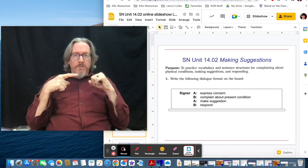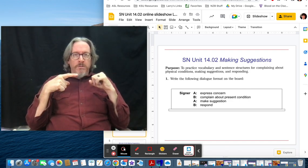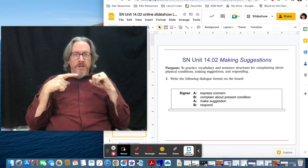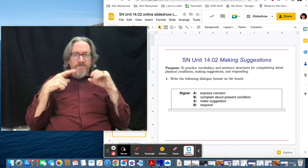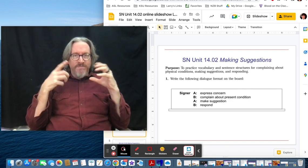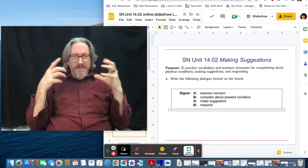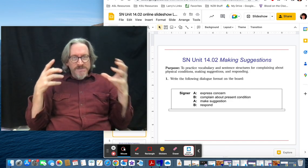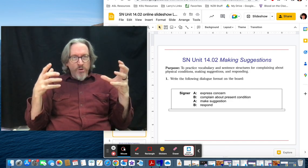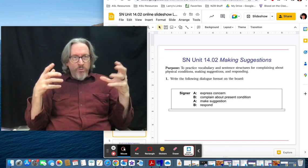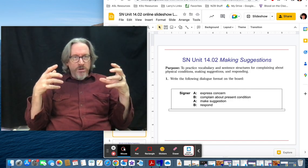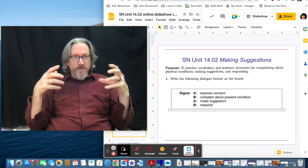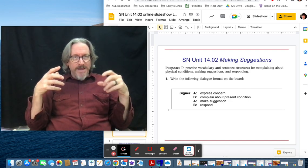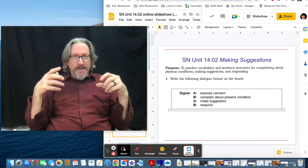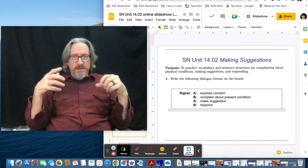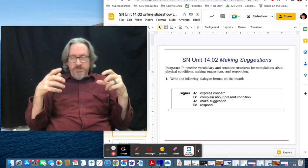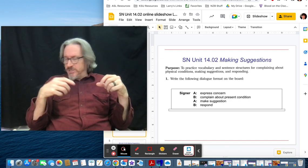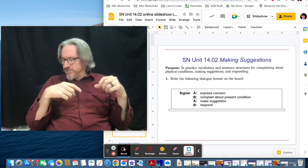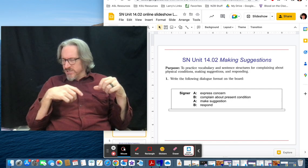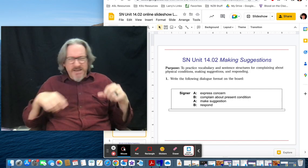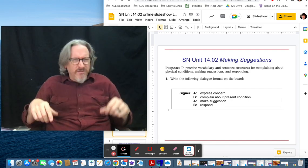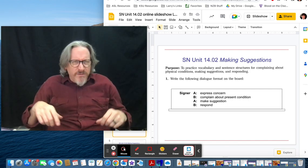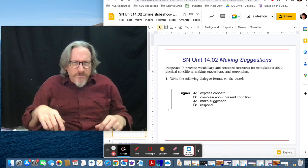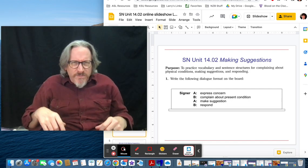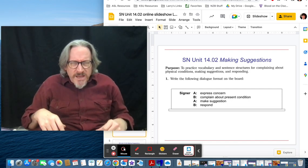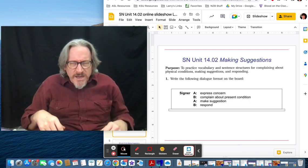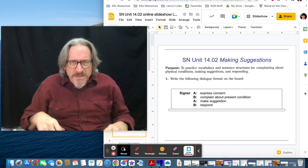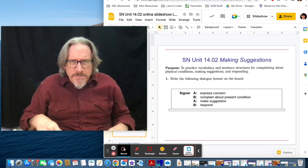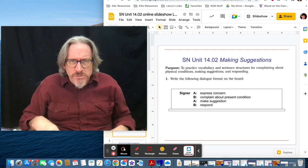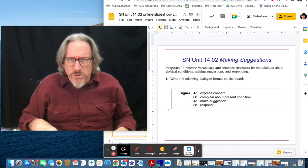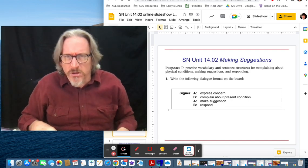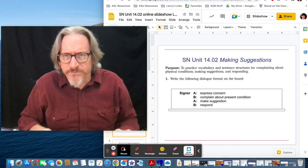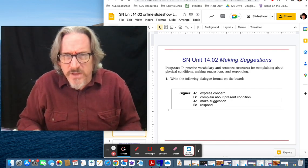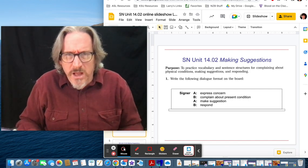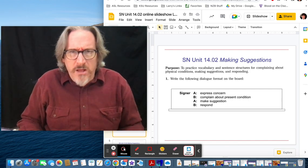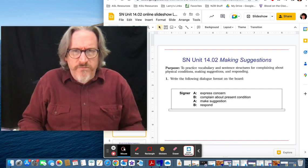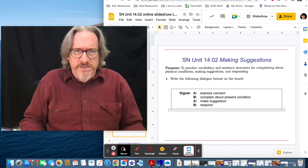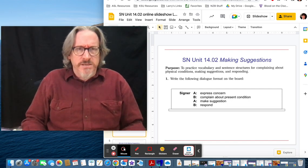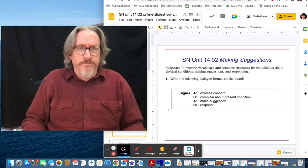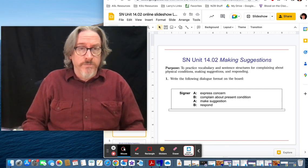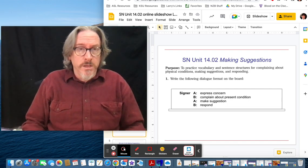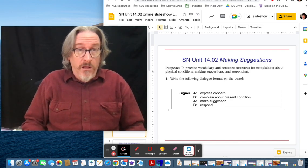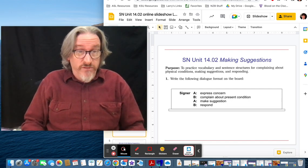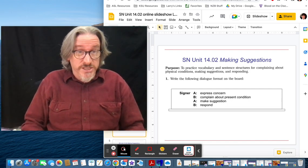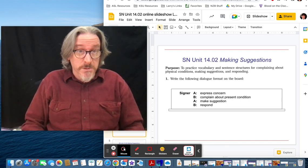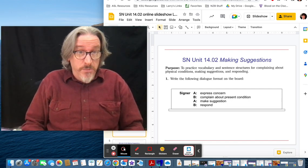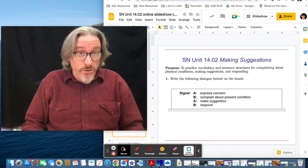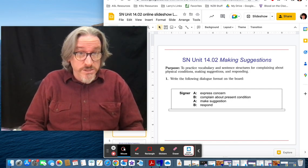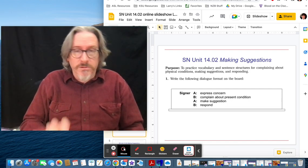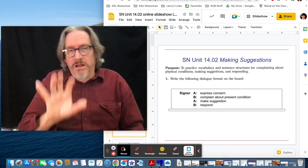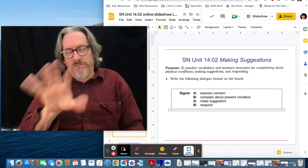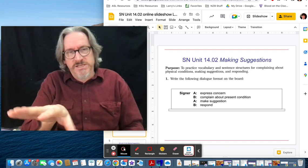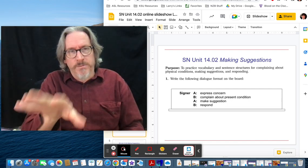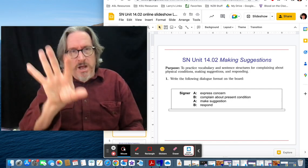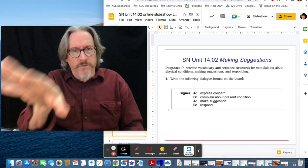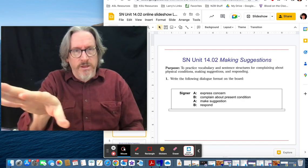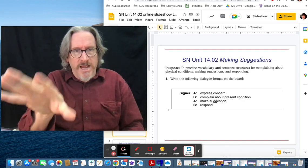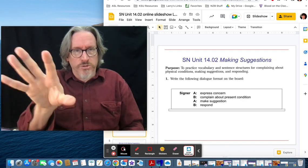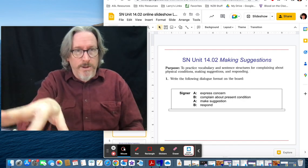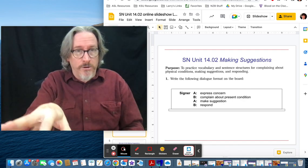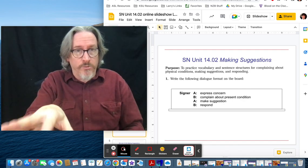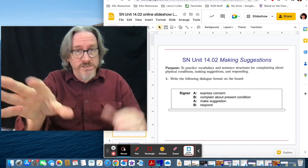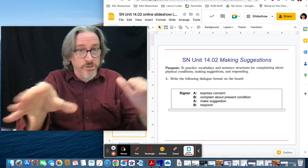for this point, we're going to be making suggestions. And if I get any typos wrong, I'll fix them. I'll fix them in post. Well, I'll fix them on